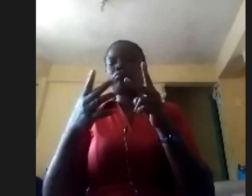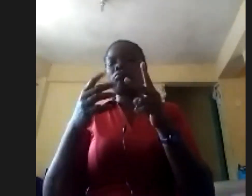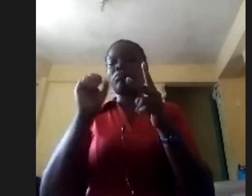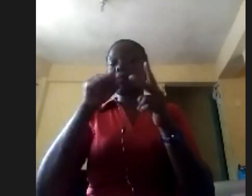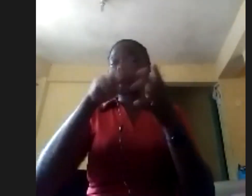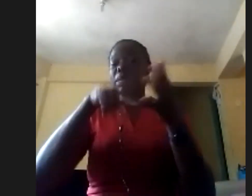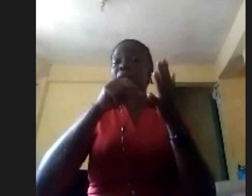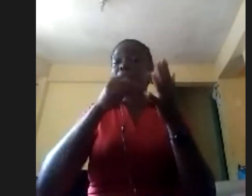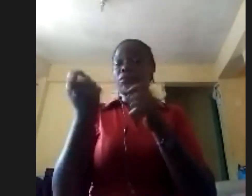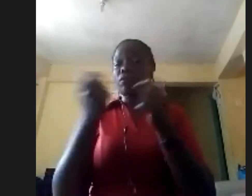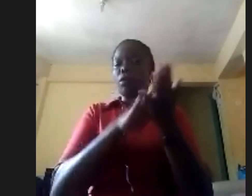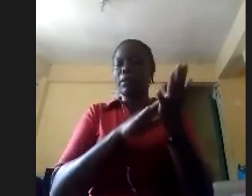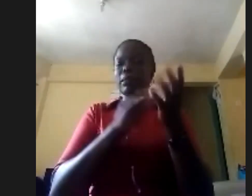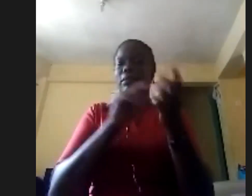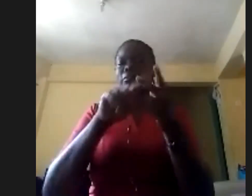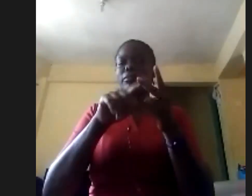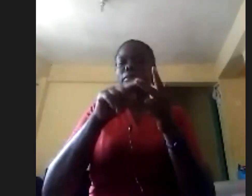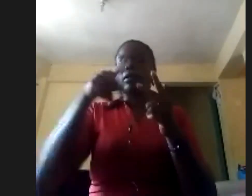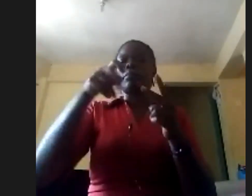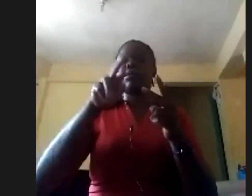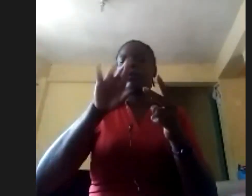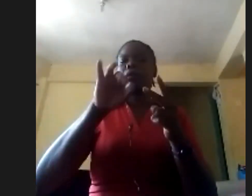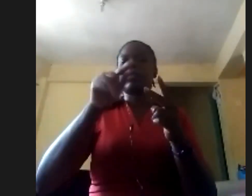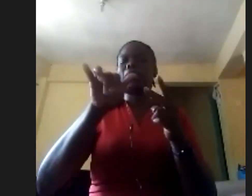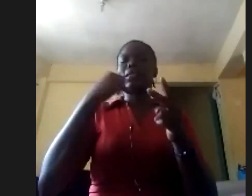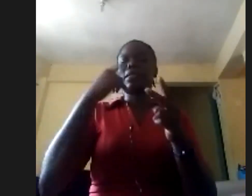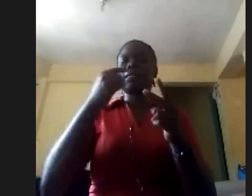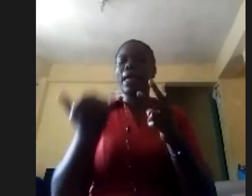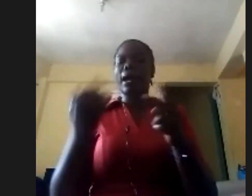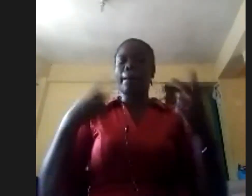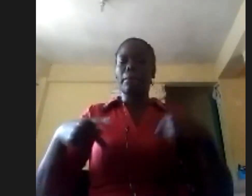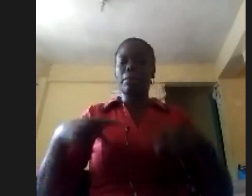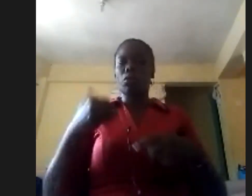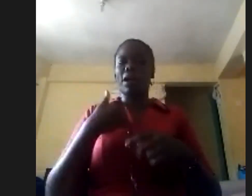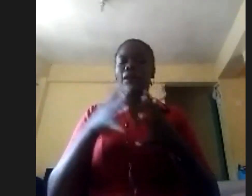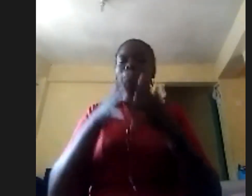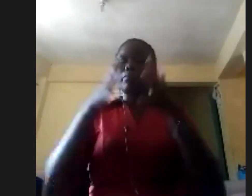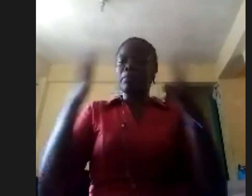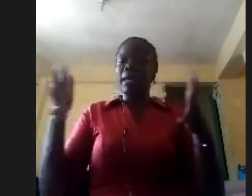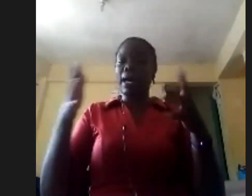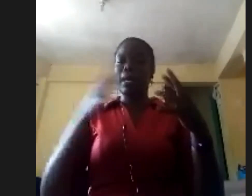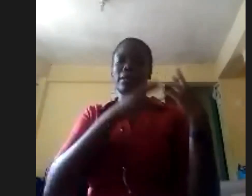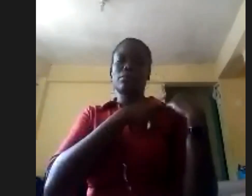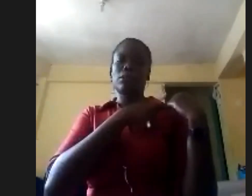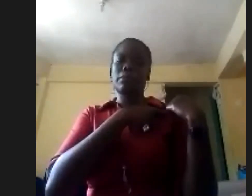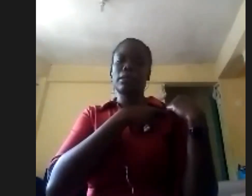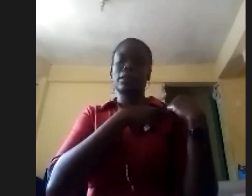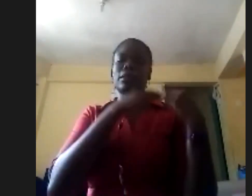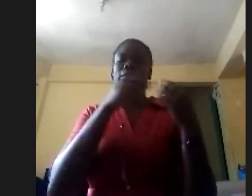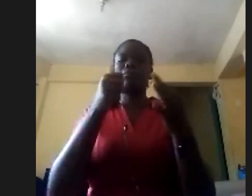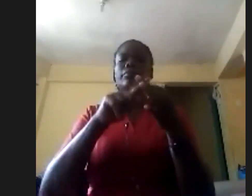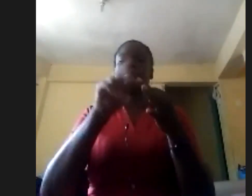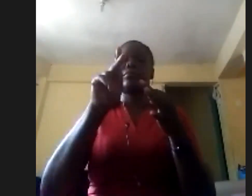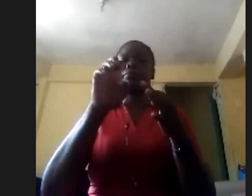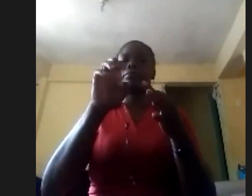I think Purity says, I think as young people, we have bigger responsibility. There's someone, Calvin. This is a